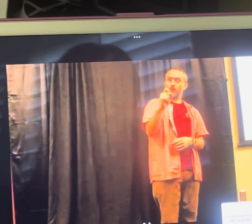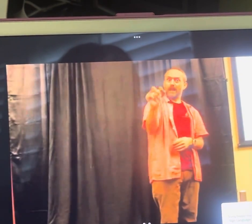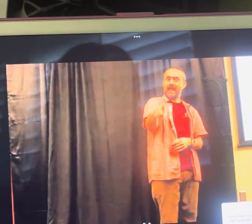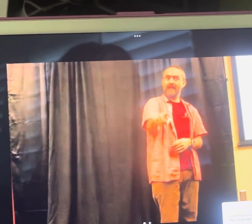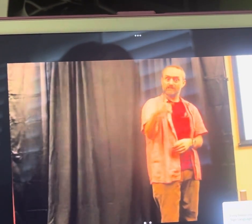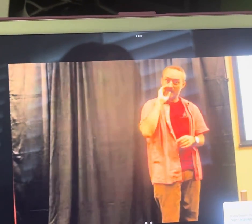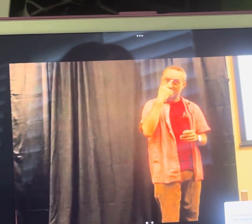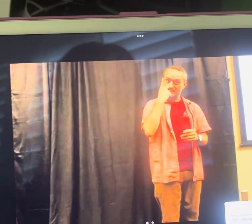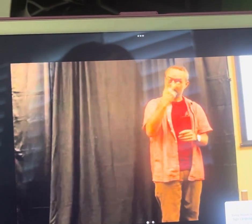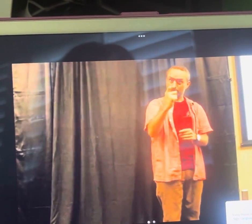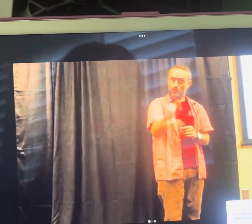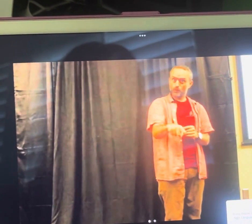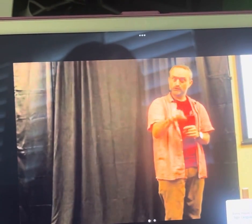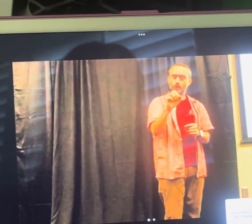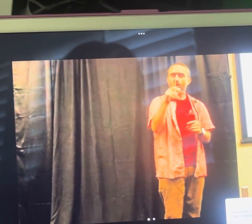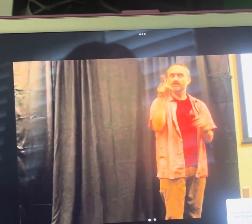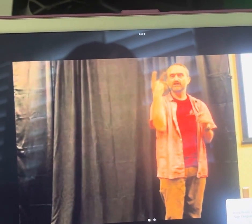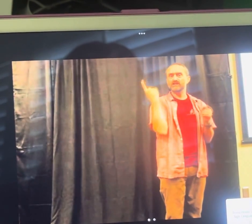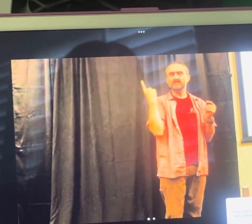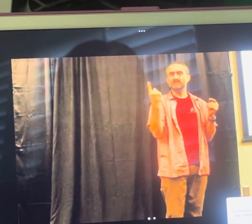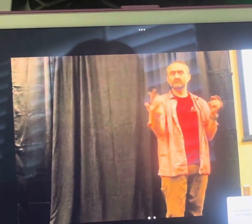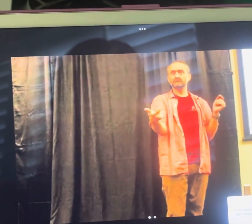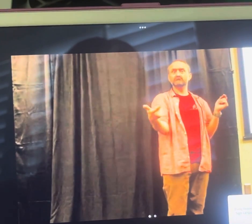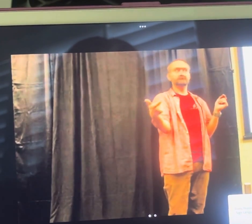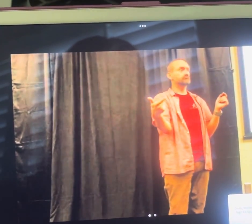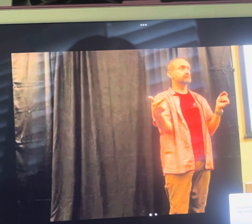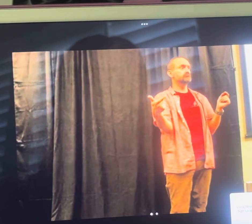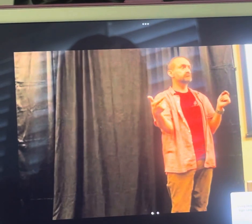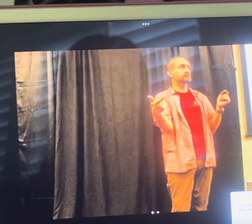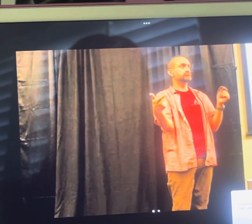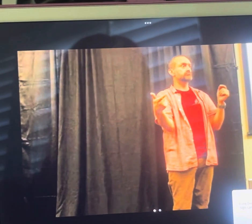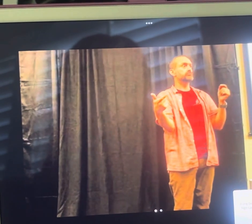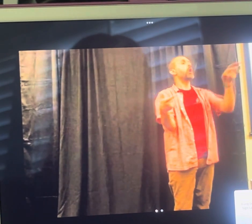If you have something you want to ask me, or if you see